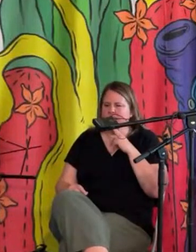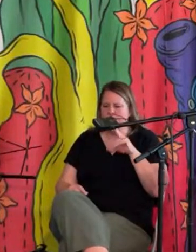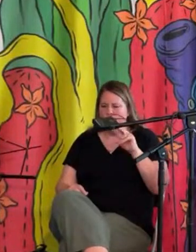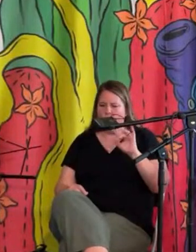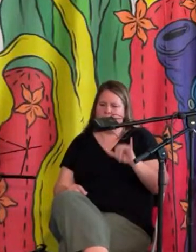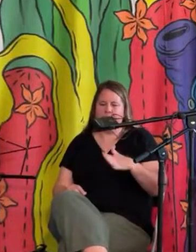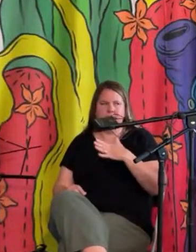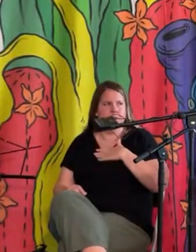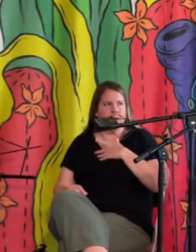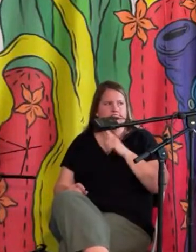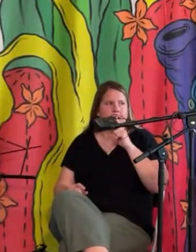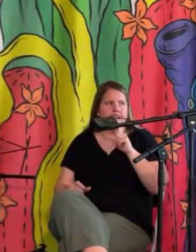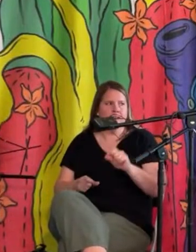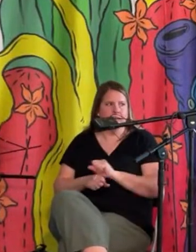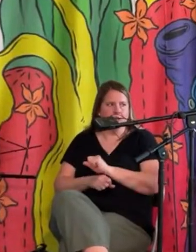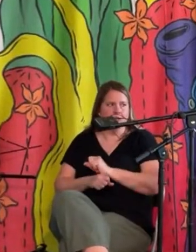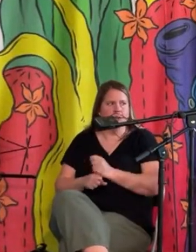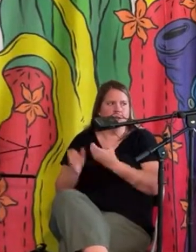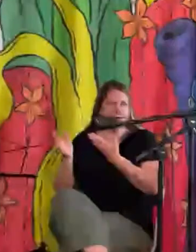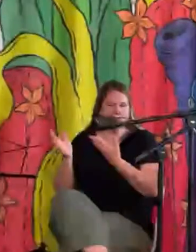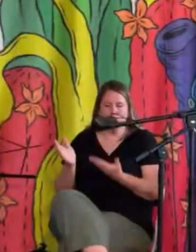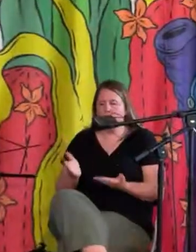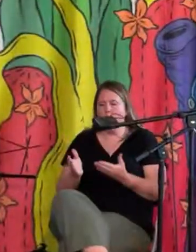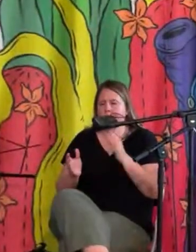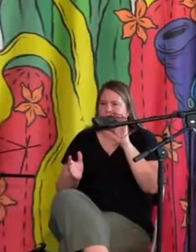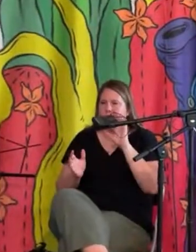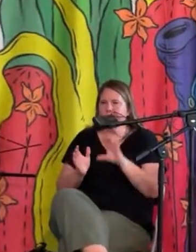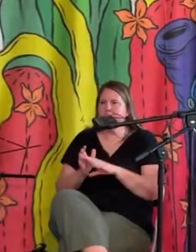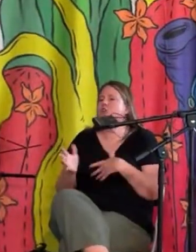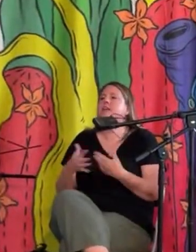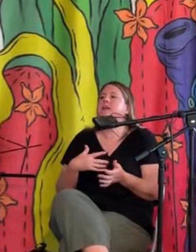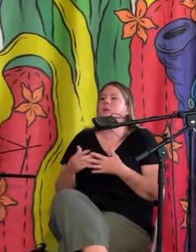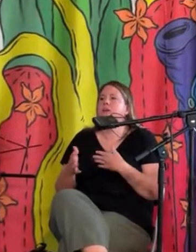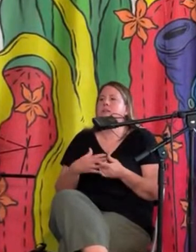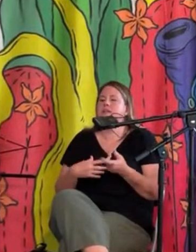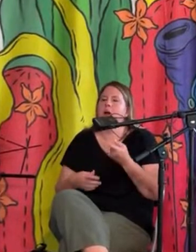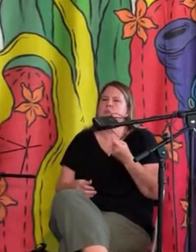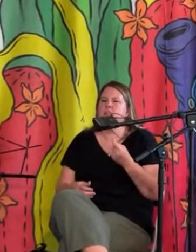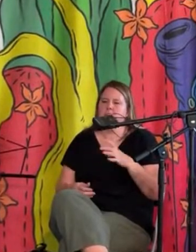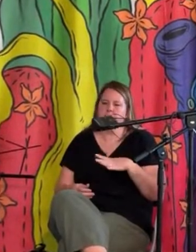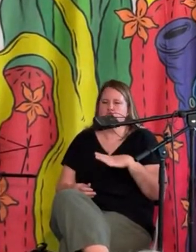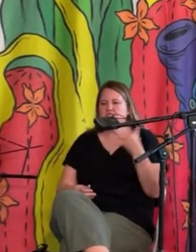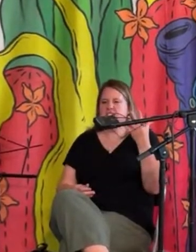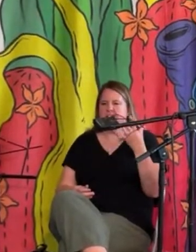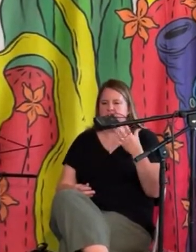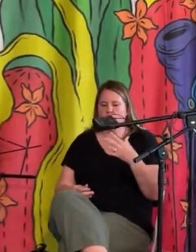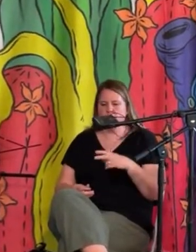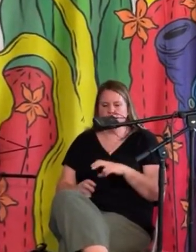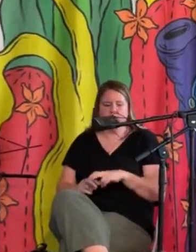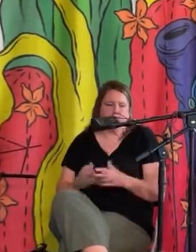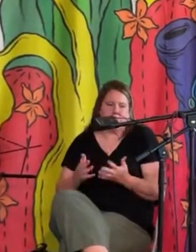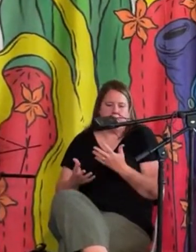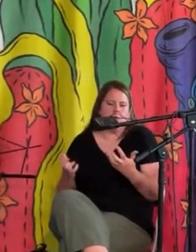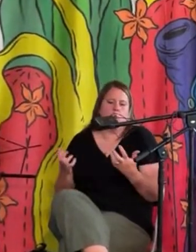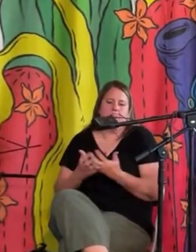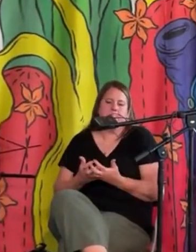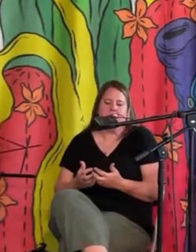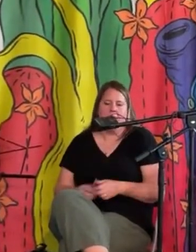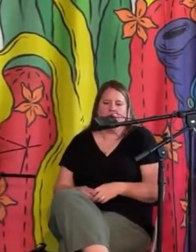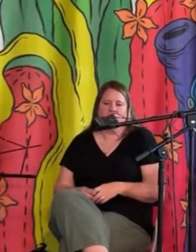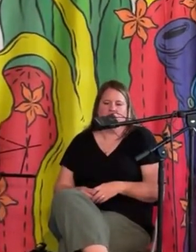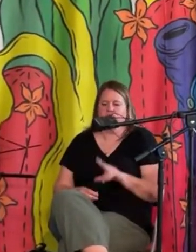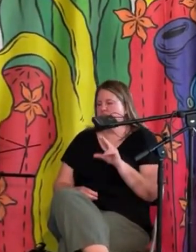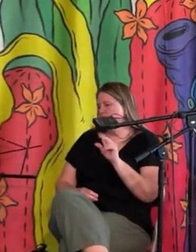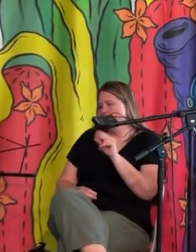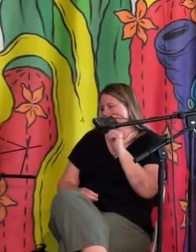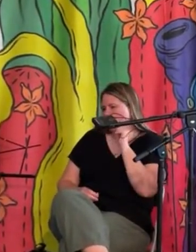I'd brought the picture, you know, like it was, anyway. So I was a little bit resentful sitting there. I was like, maybe we'll have matching tattoos. No, I don't think